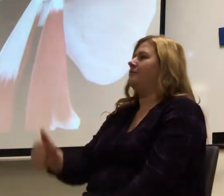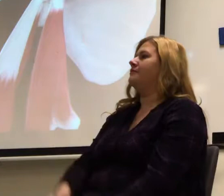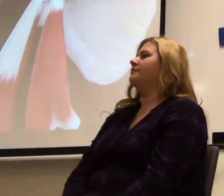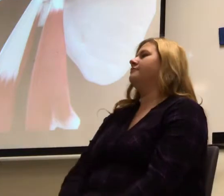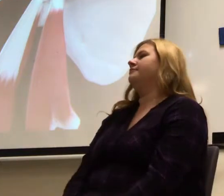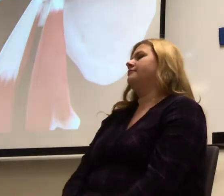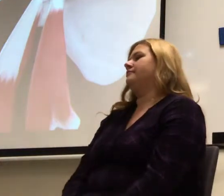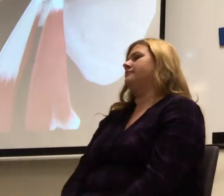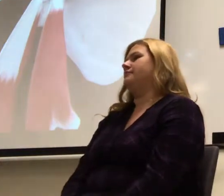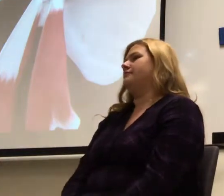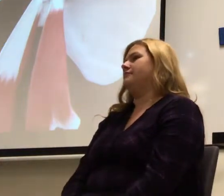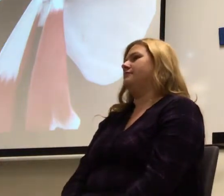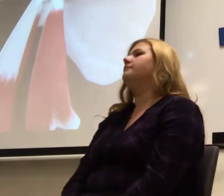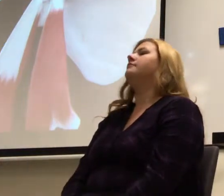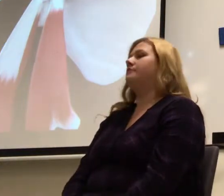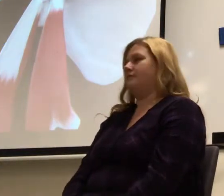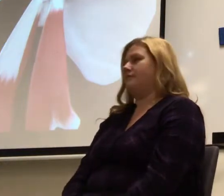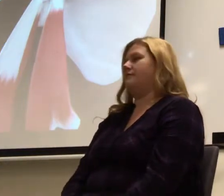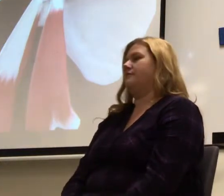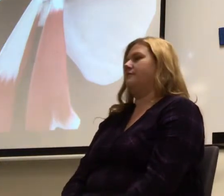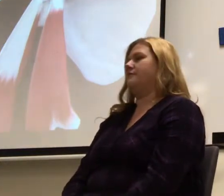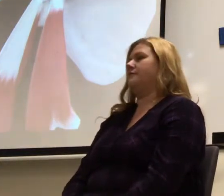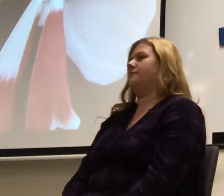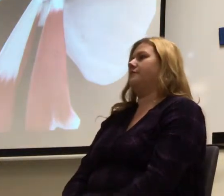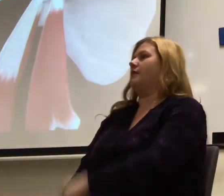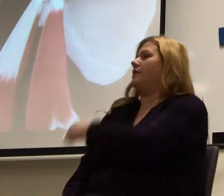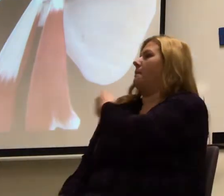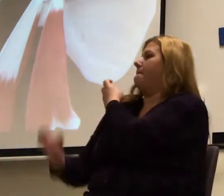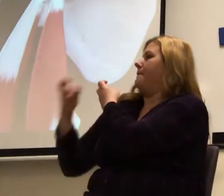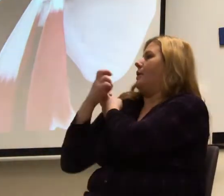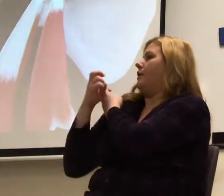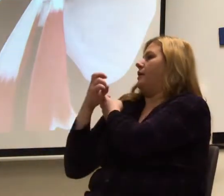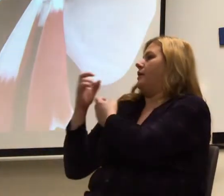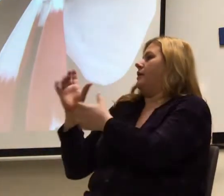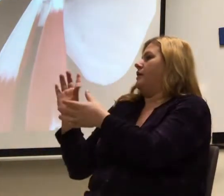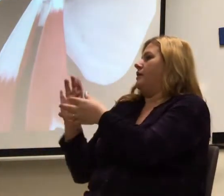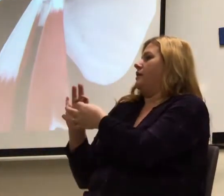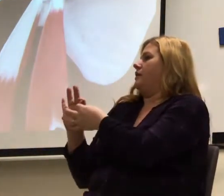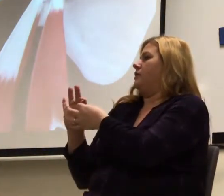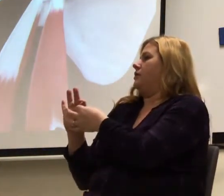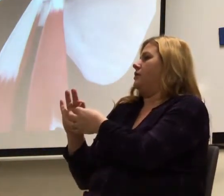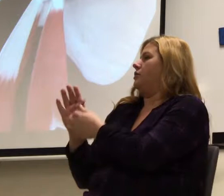Well, anyways, this is a bony attachment for the short head biceps brachii.